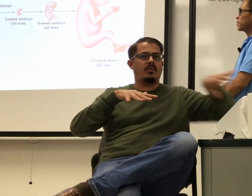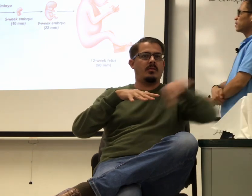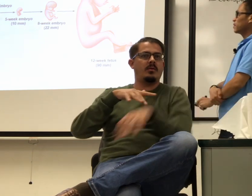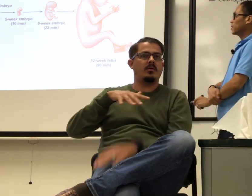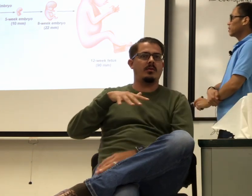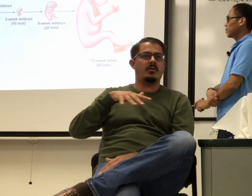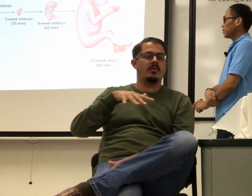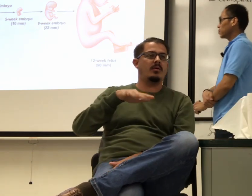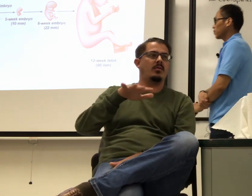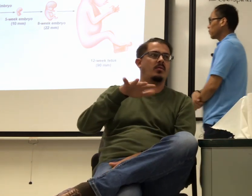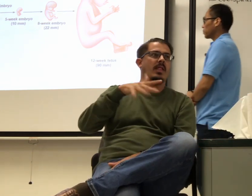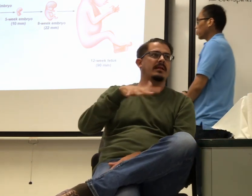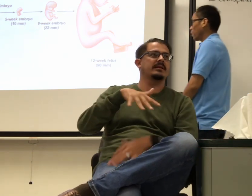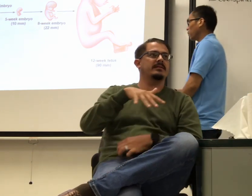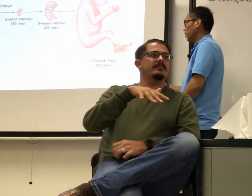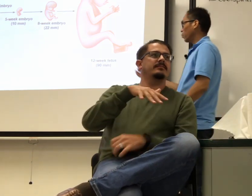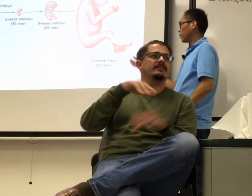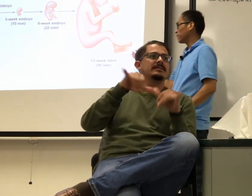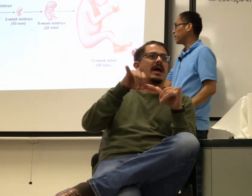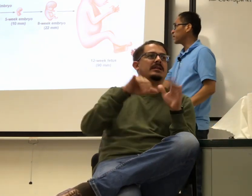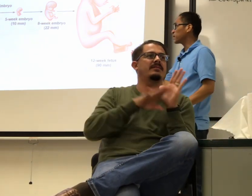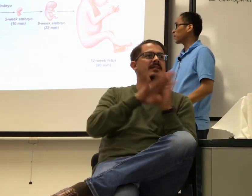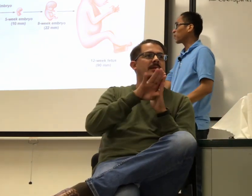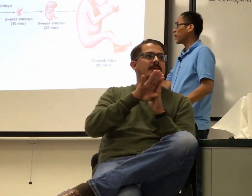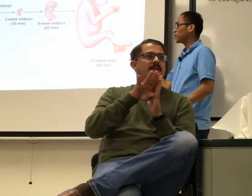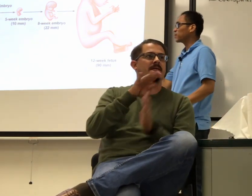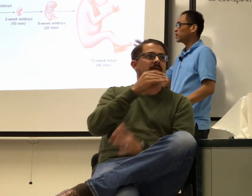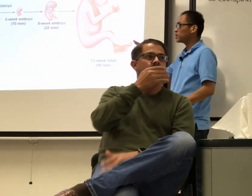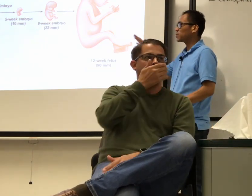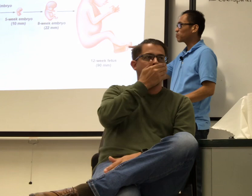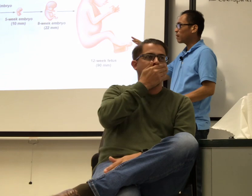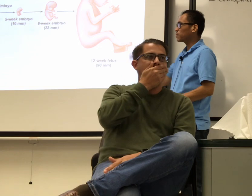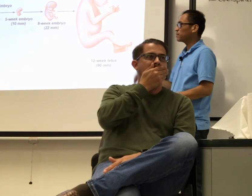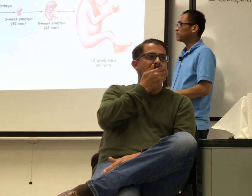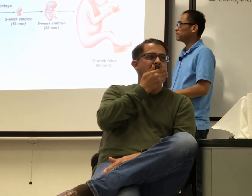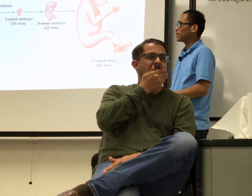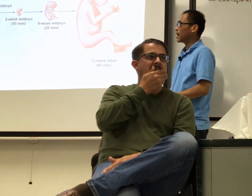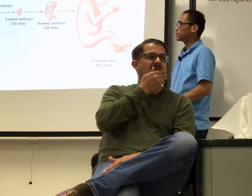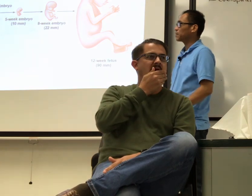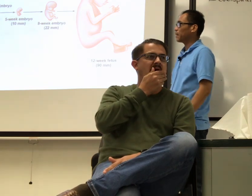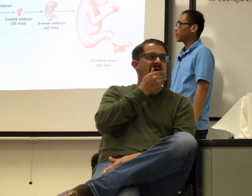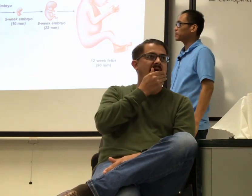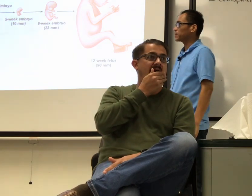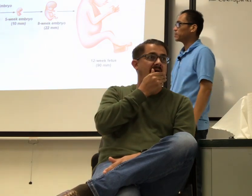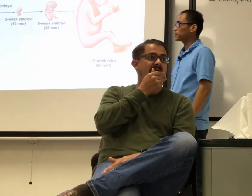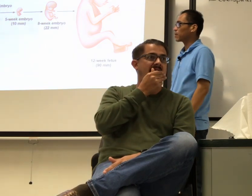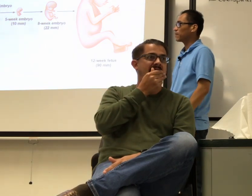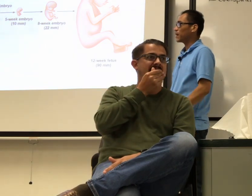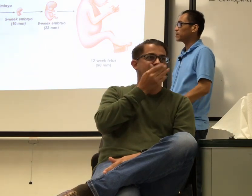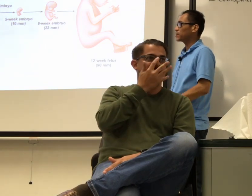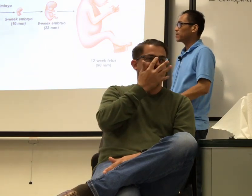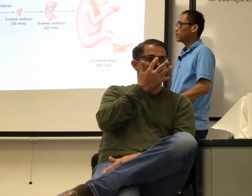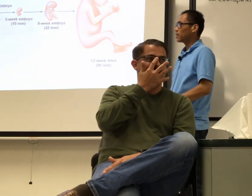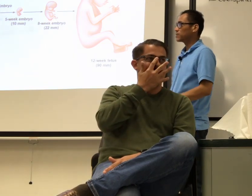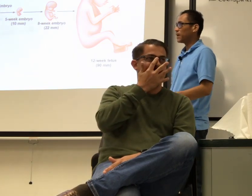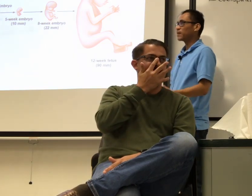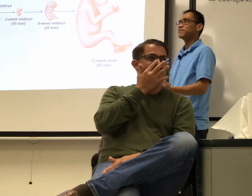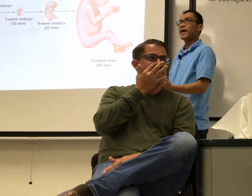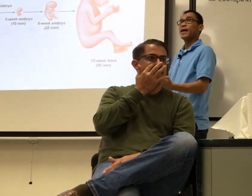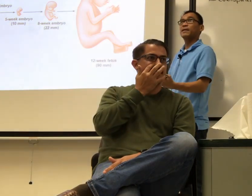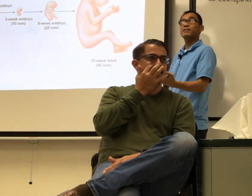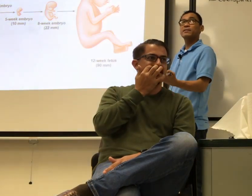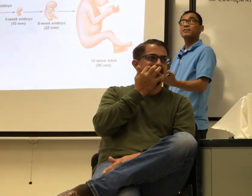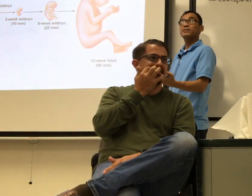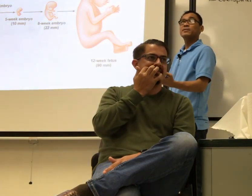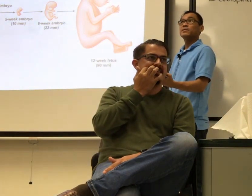left for a full 12-week fetus on the right. So it's just a relative size comparison. You start off as a speck